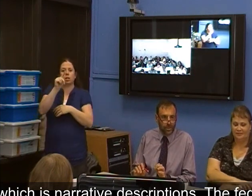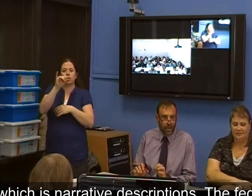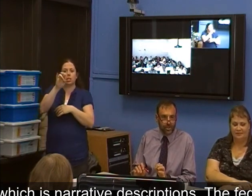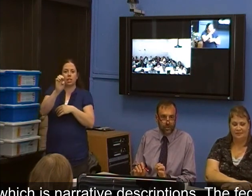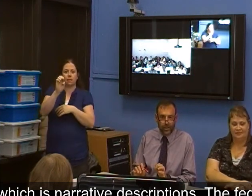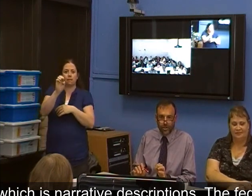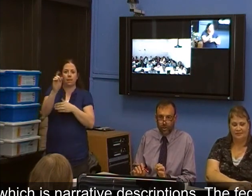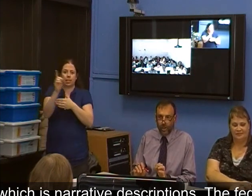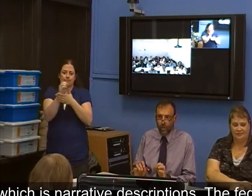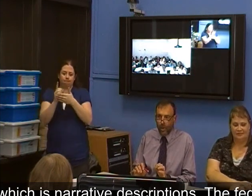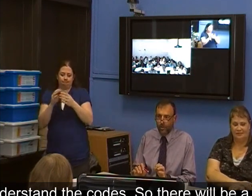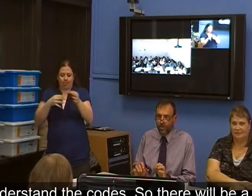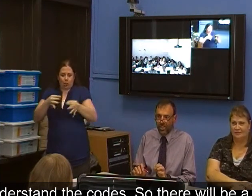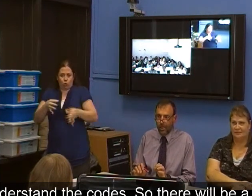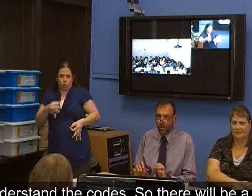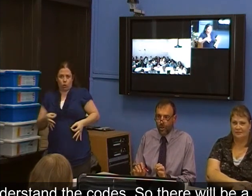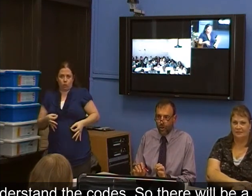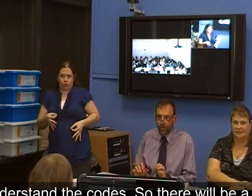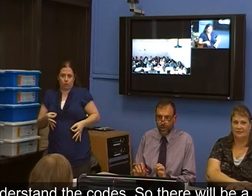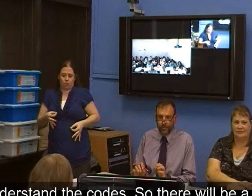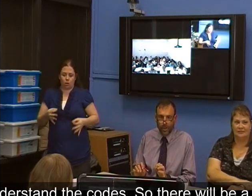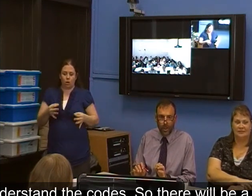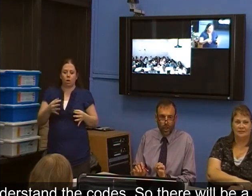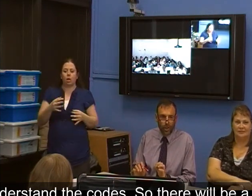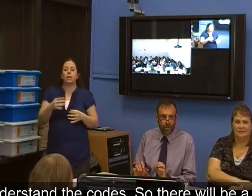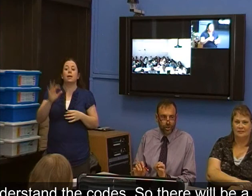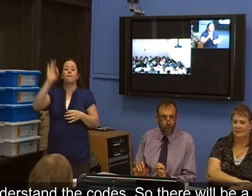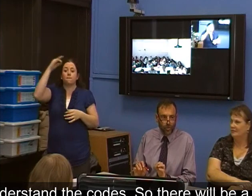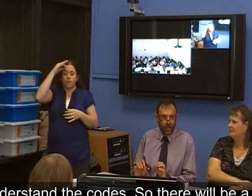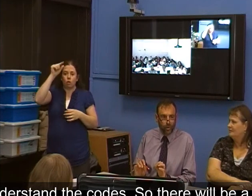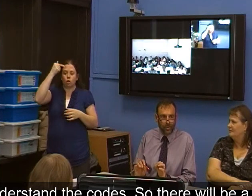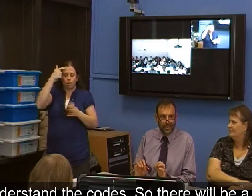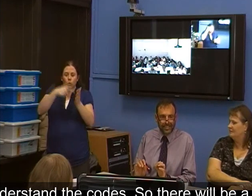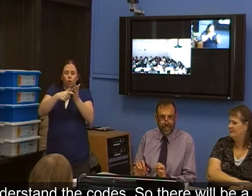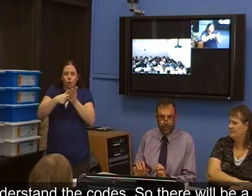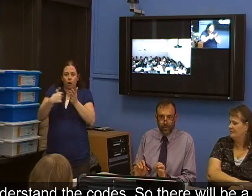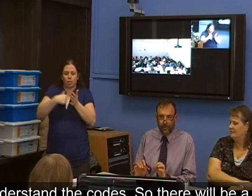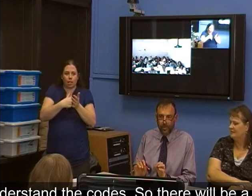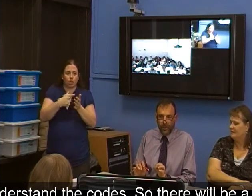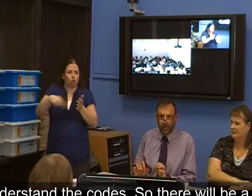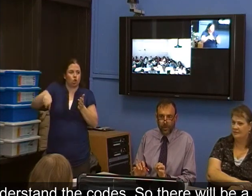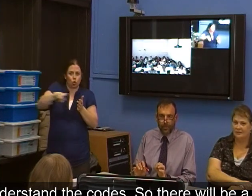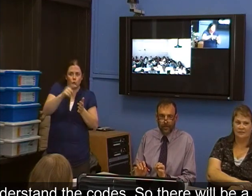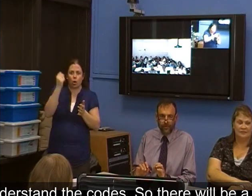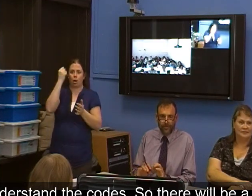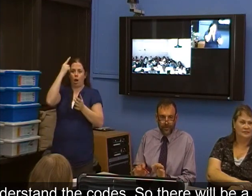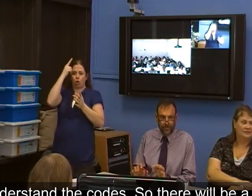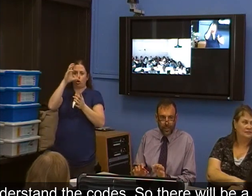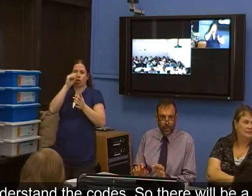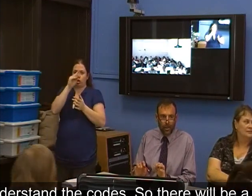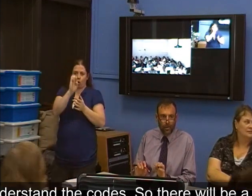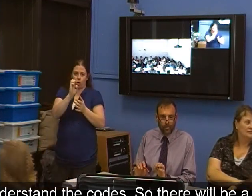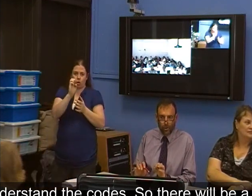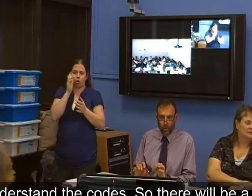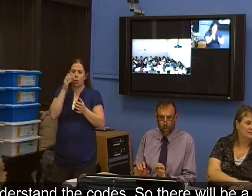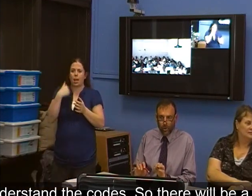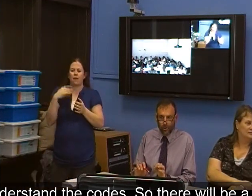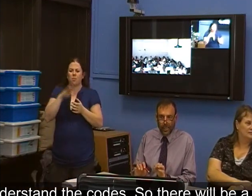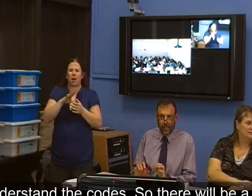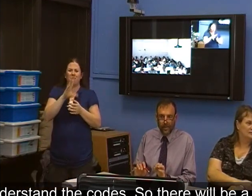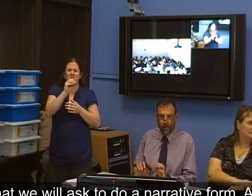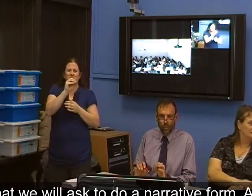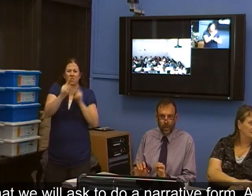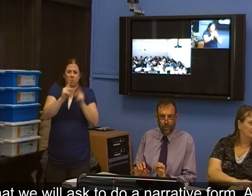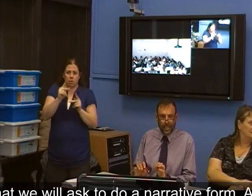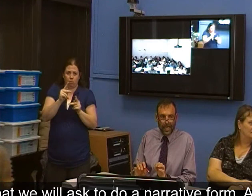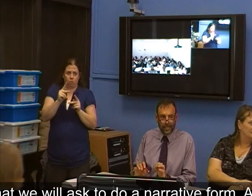to make sure that you understand the codes. So there will be a sample of people, about 50 per quarter, that